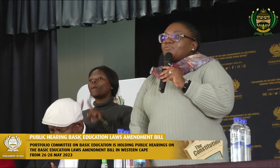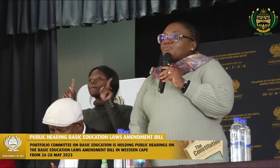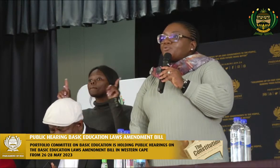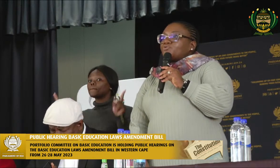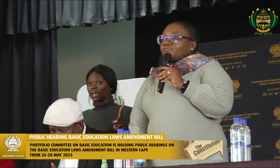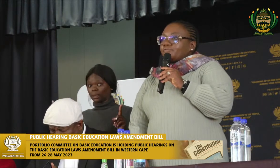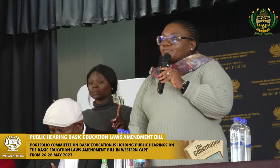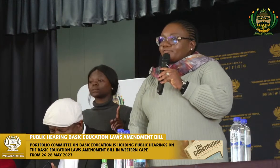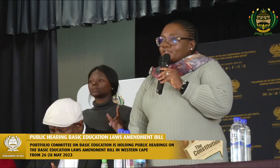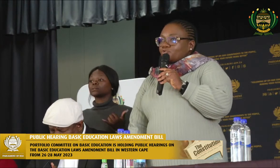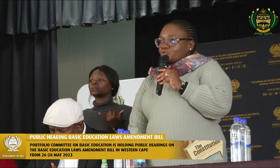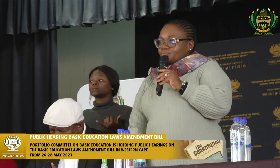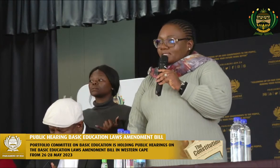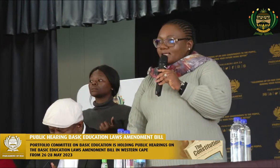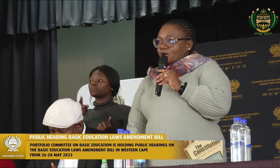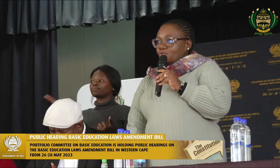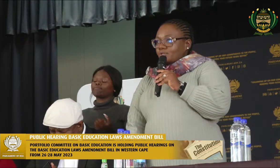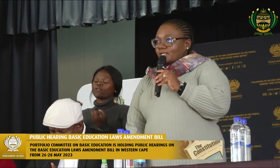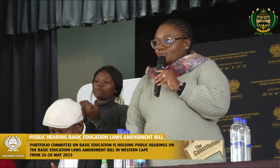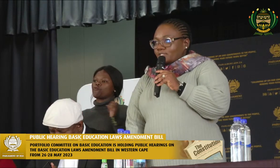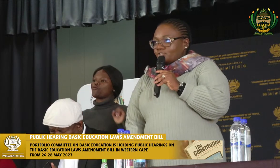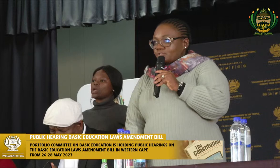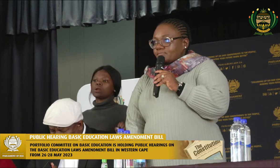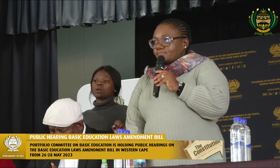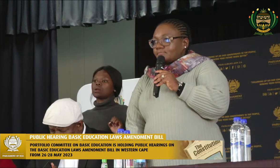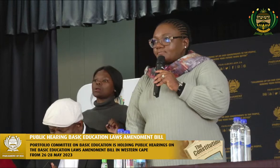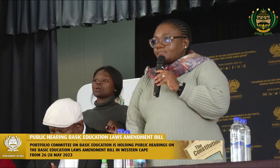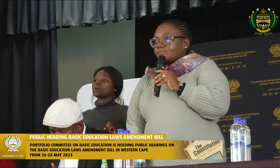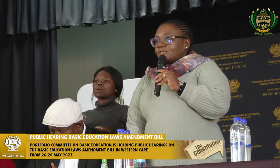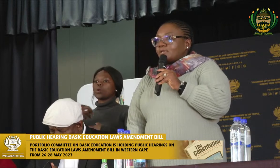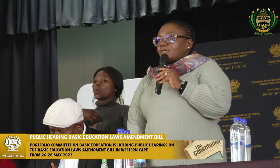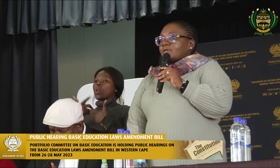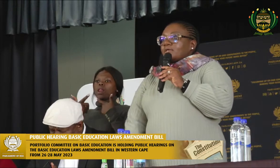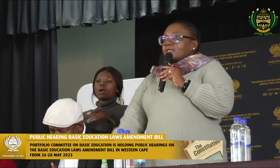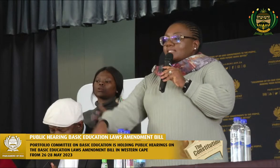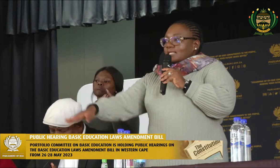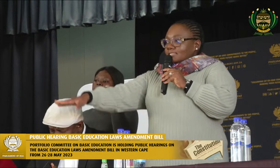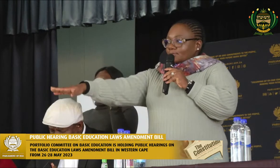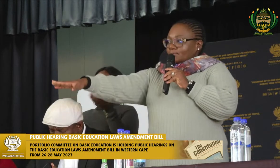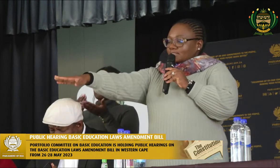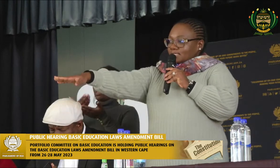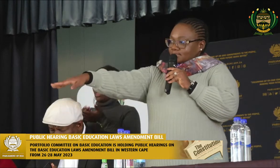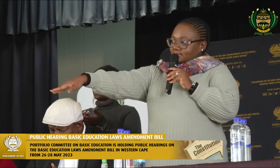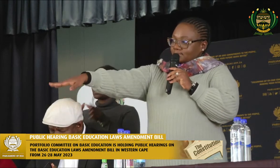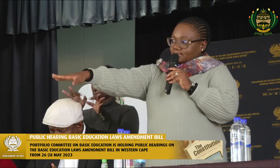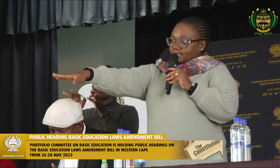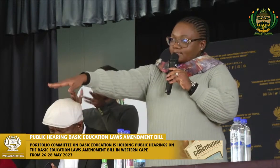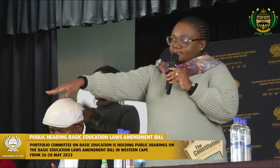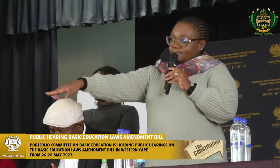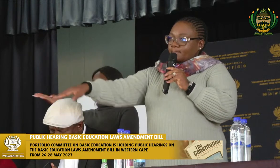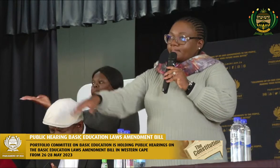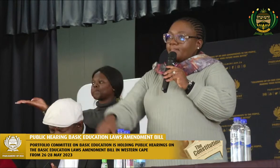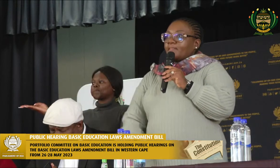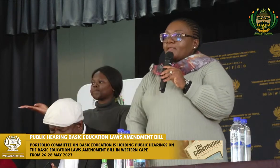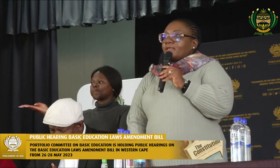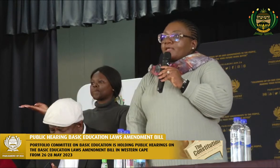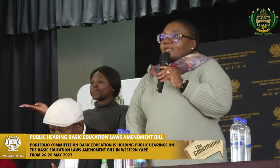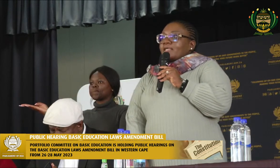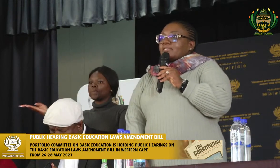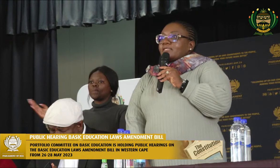we want people to feel free to speak their own language. There are interpreters here.